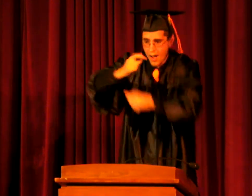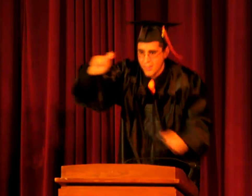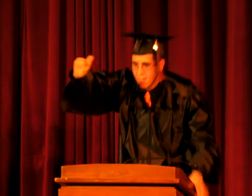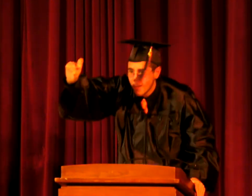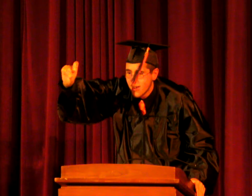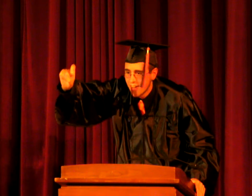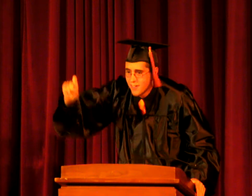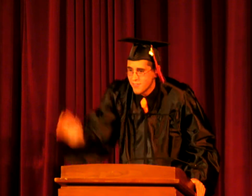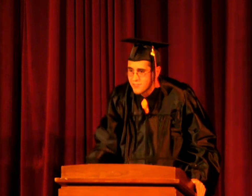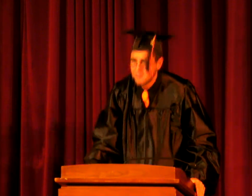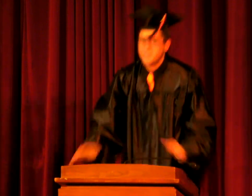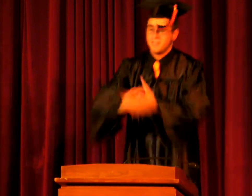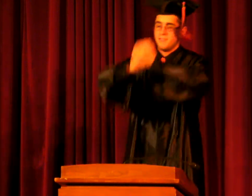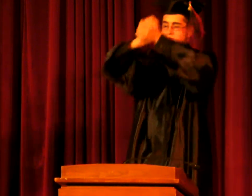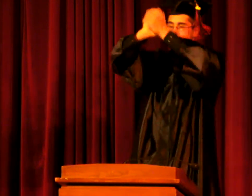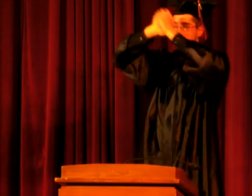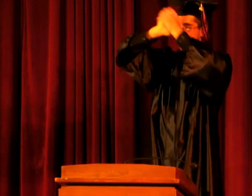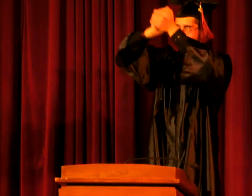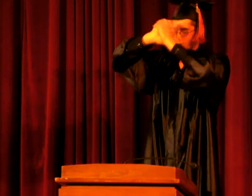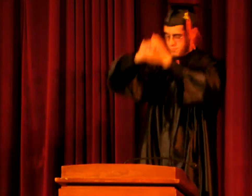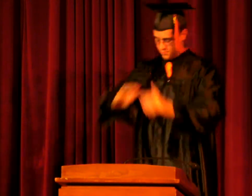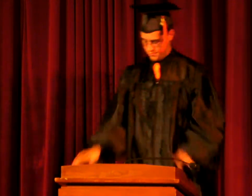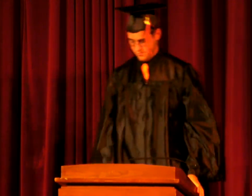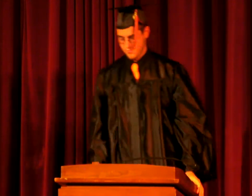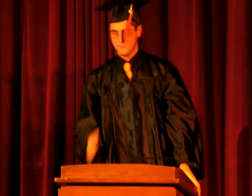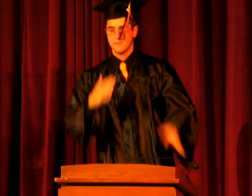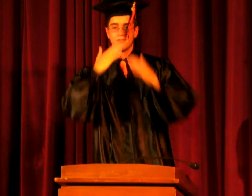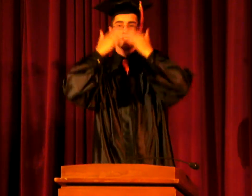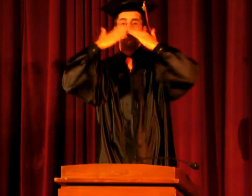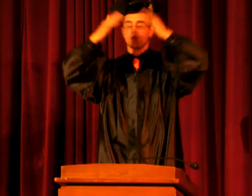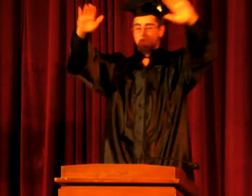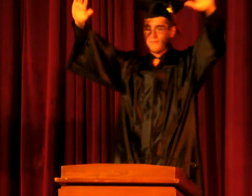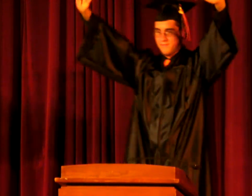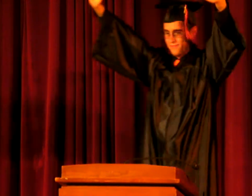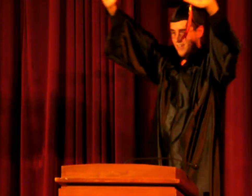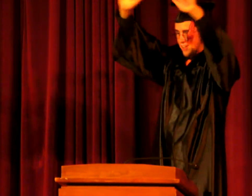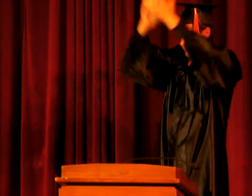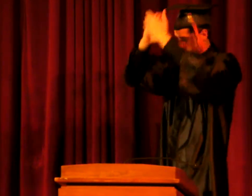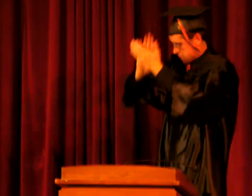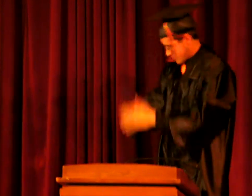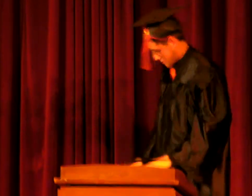Are you ready to make RSD proud? Are you ready to be alumni?